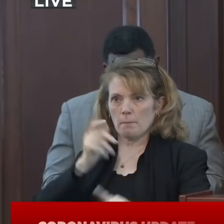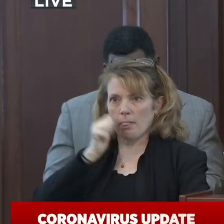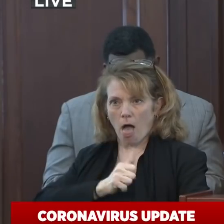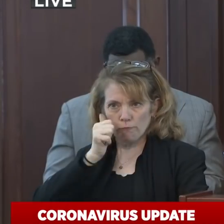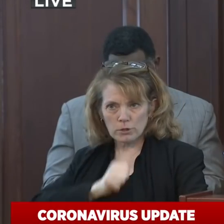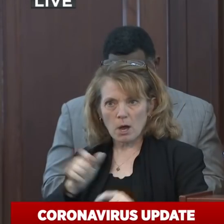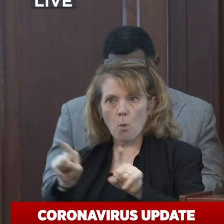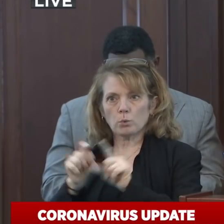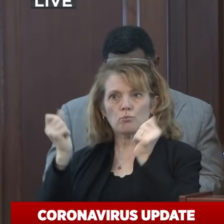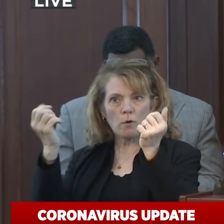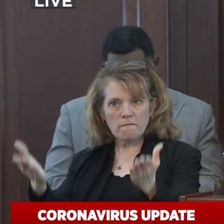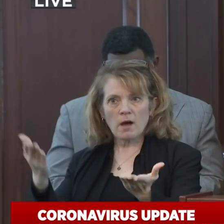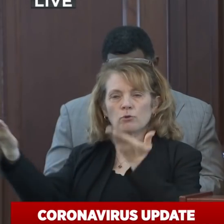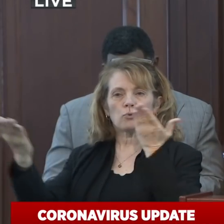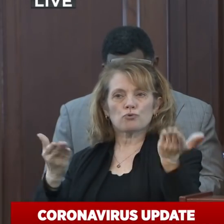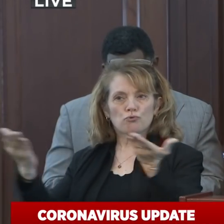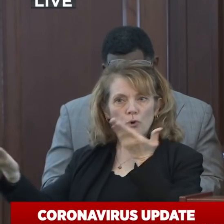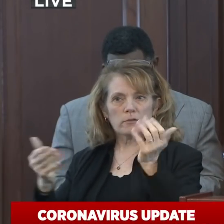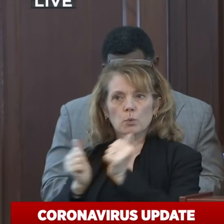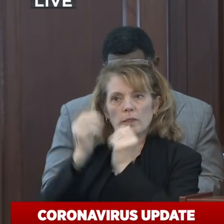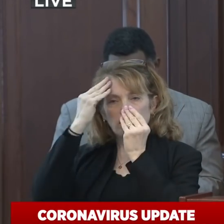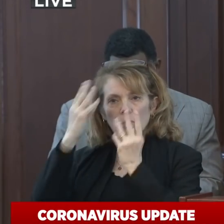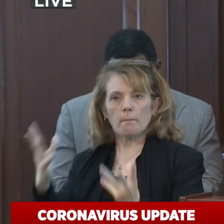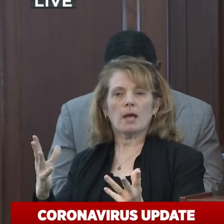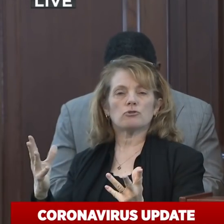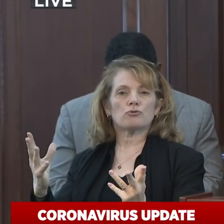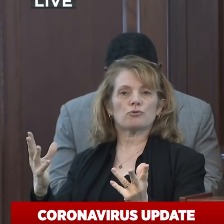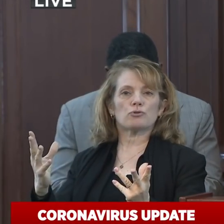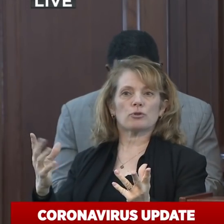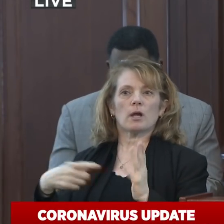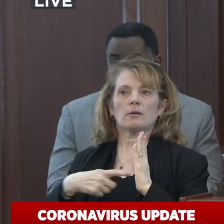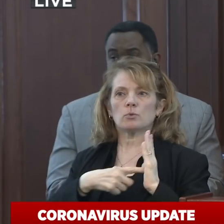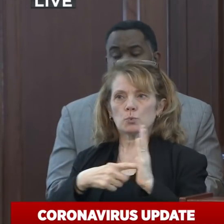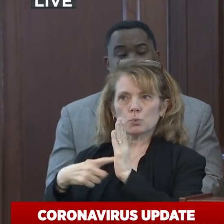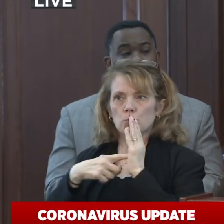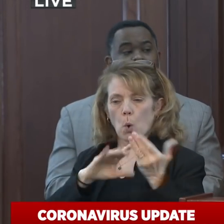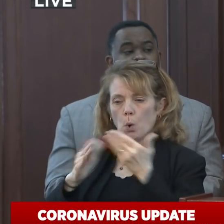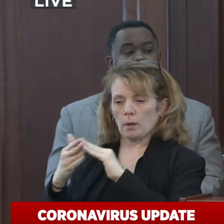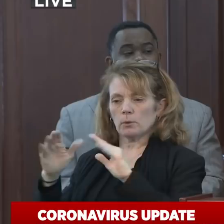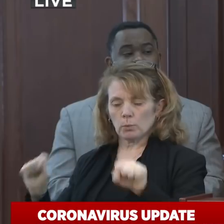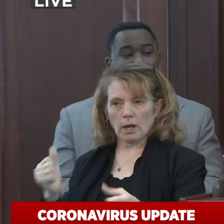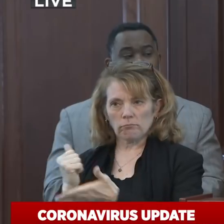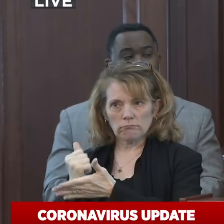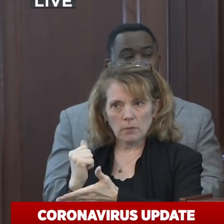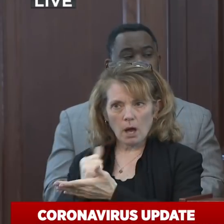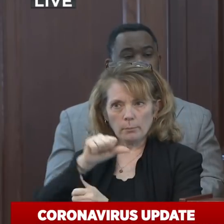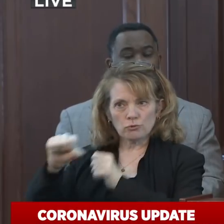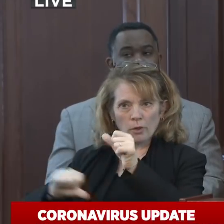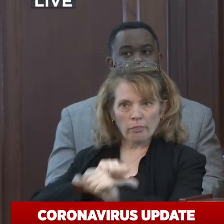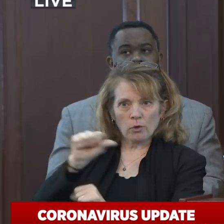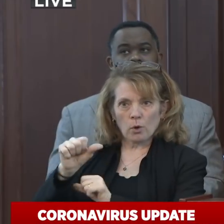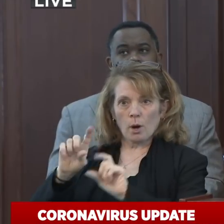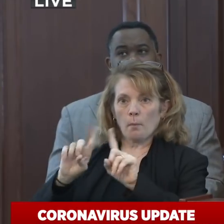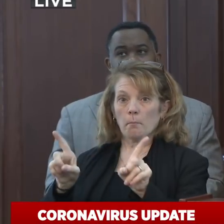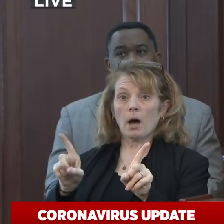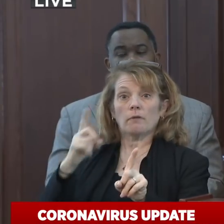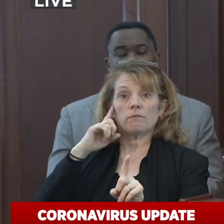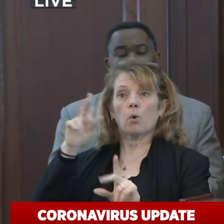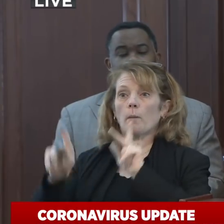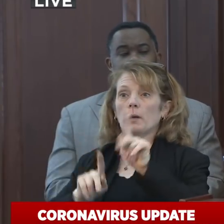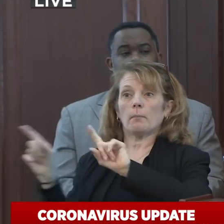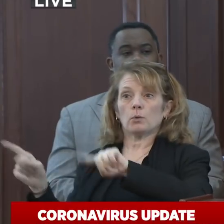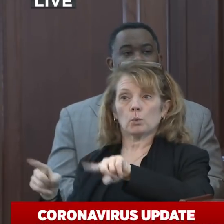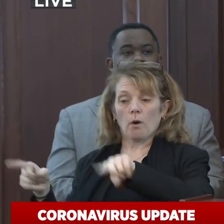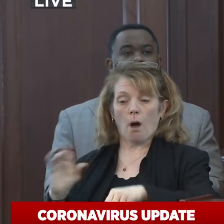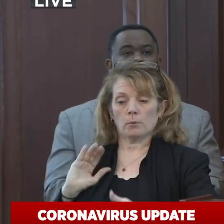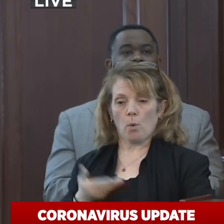information to bring uplift and to give them mobilization in the community. What we have found with those who come to the soup